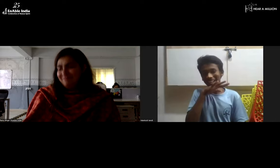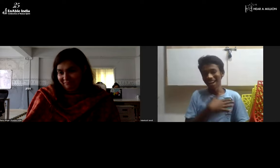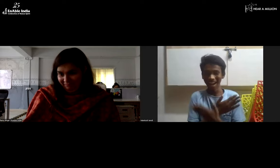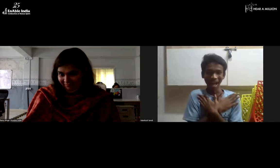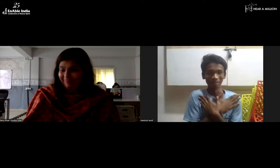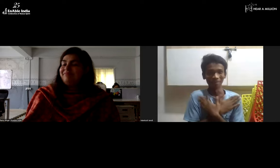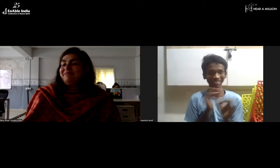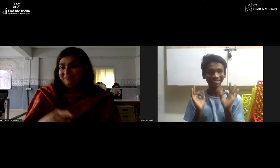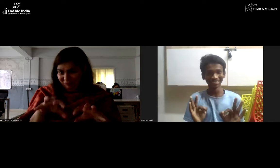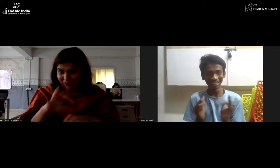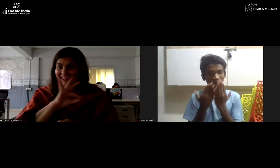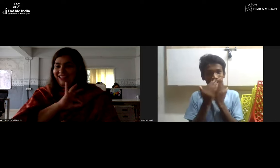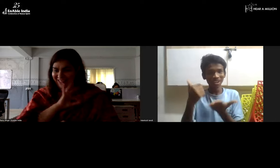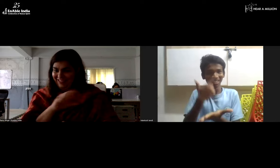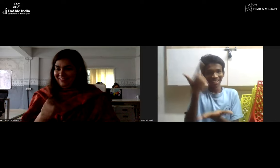One second.